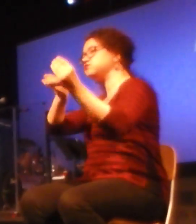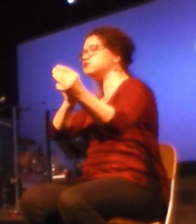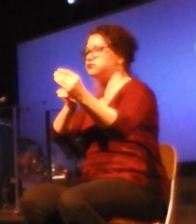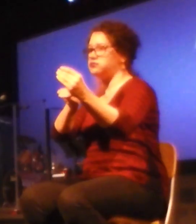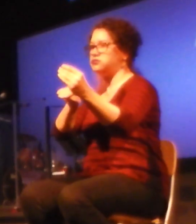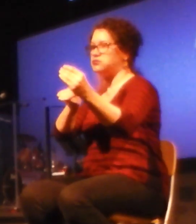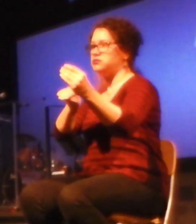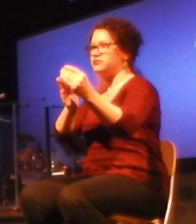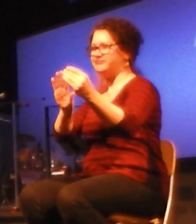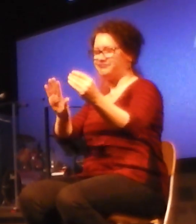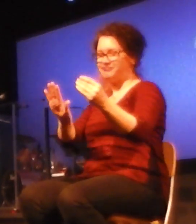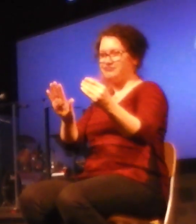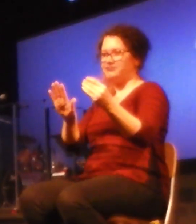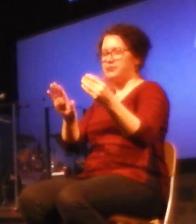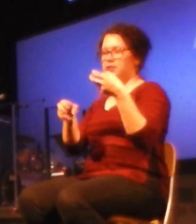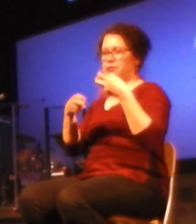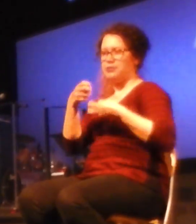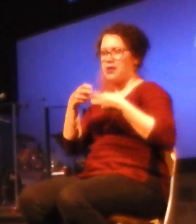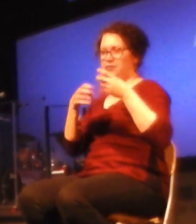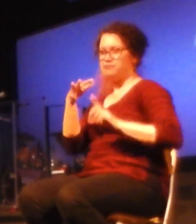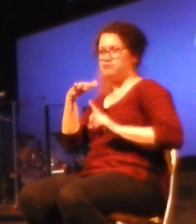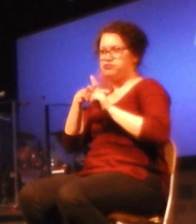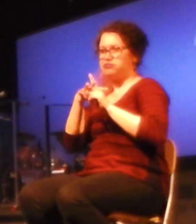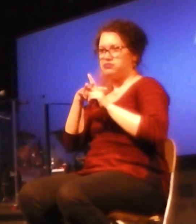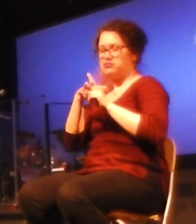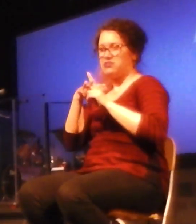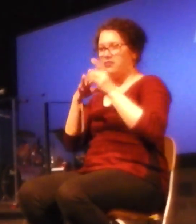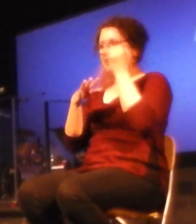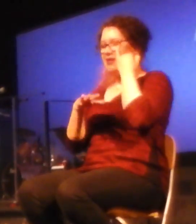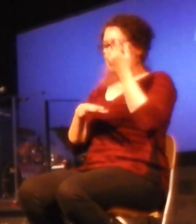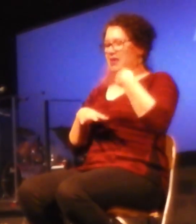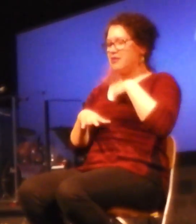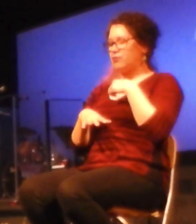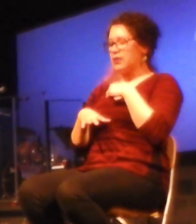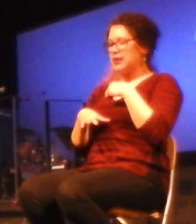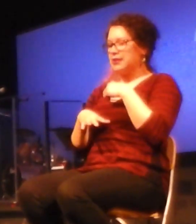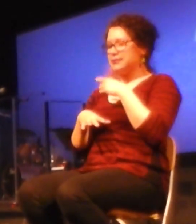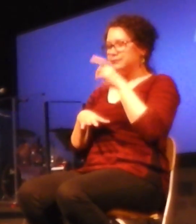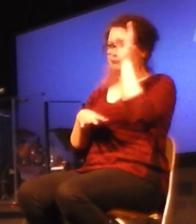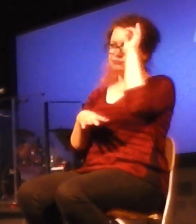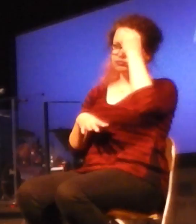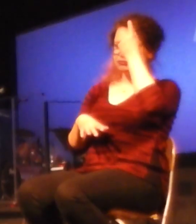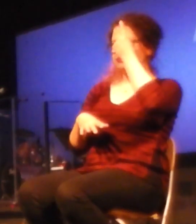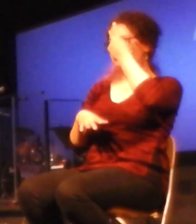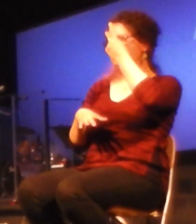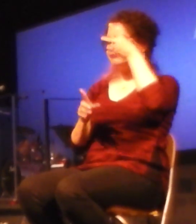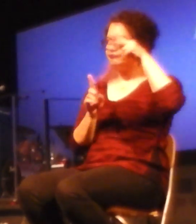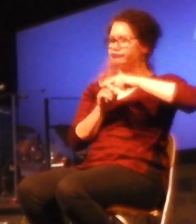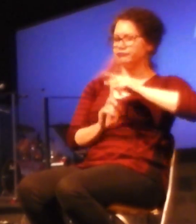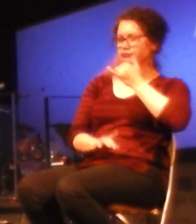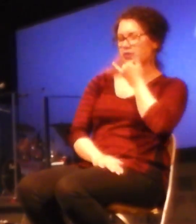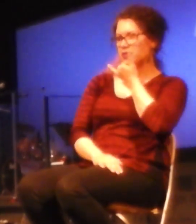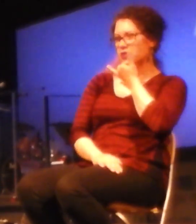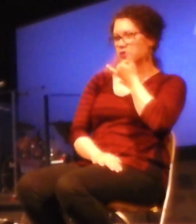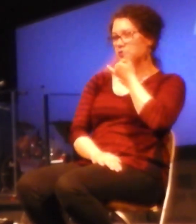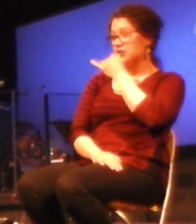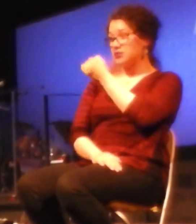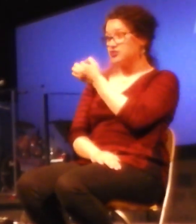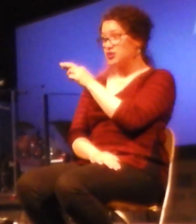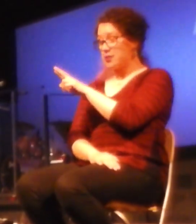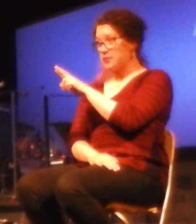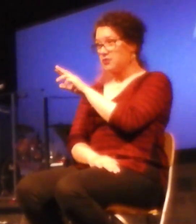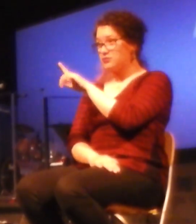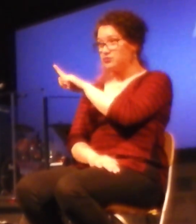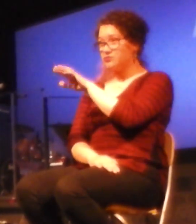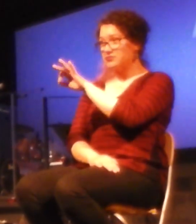use Jeremiah 29:11 as a safety blanket. It's that Jeremiah 29:11 comes